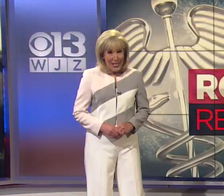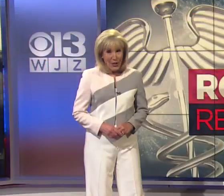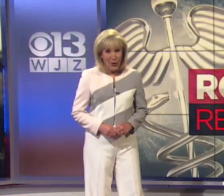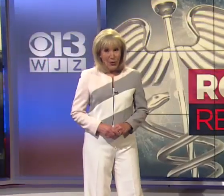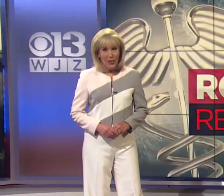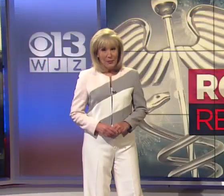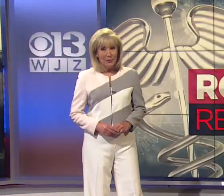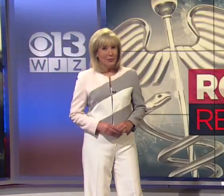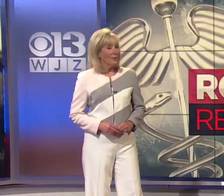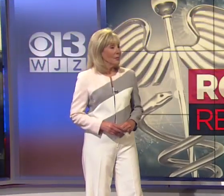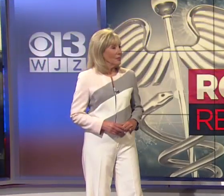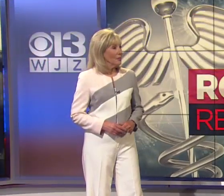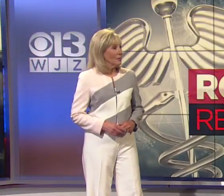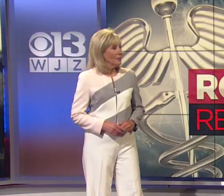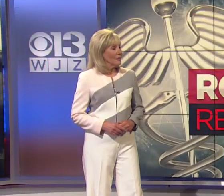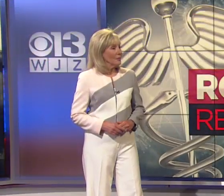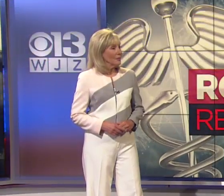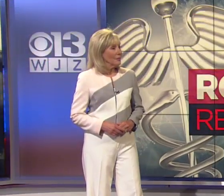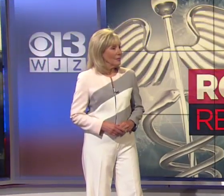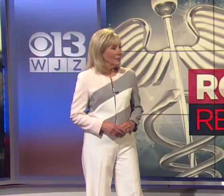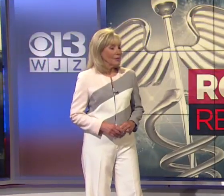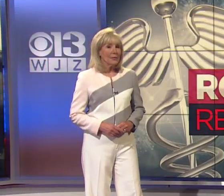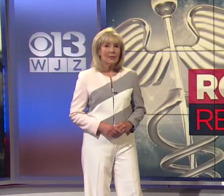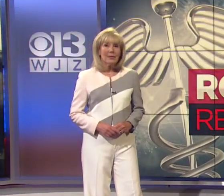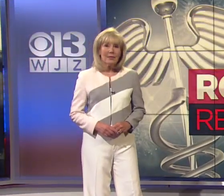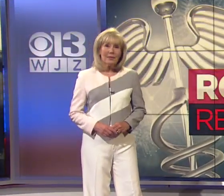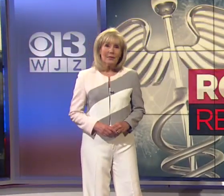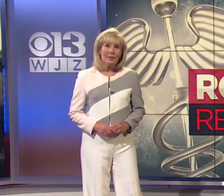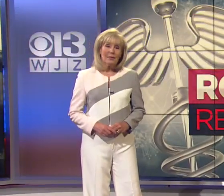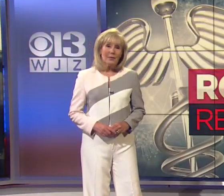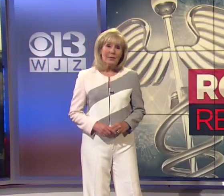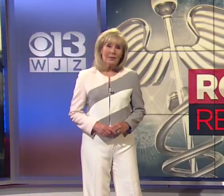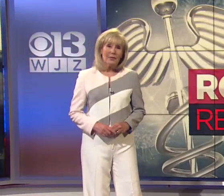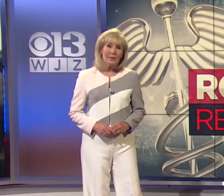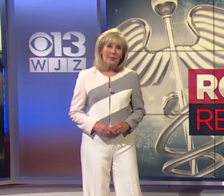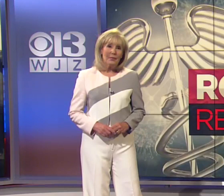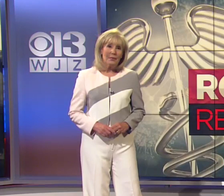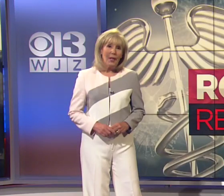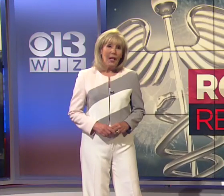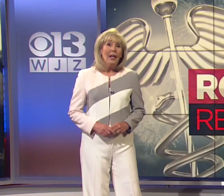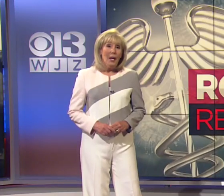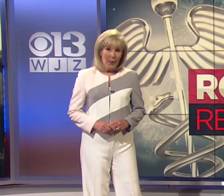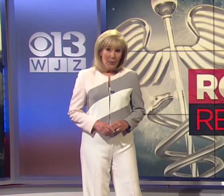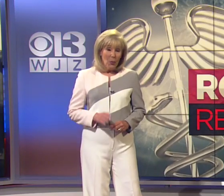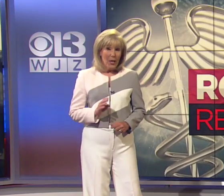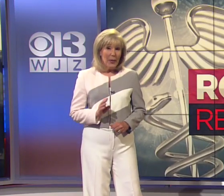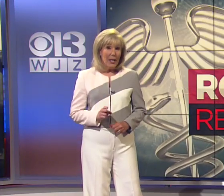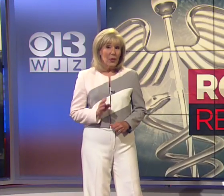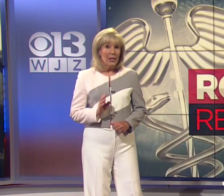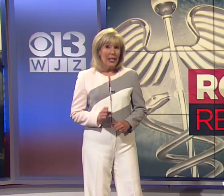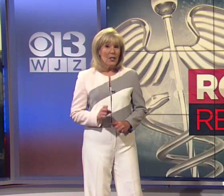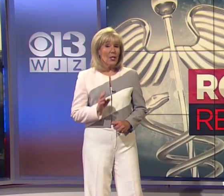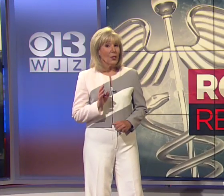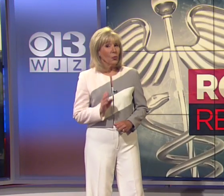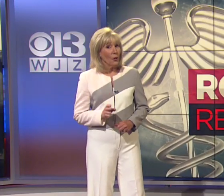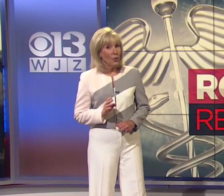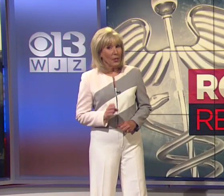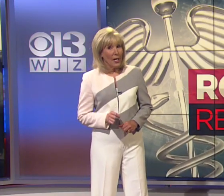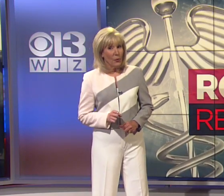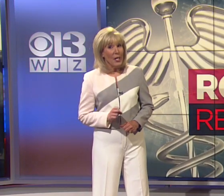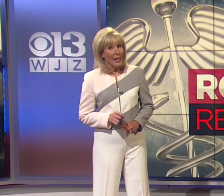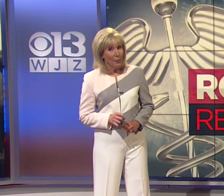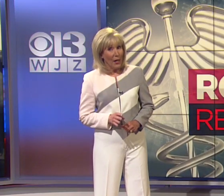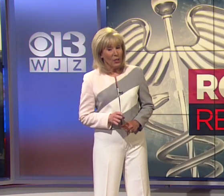Hello, I'm Denise Koch. And I'm Vic Carter. WGC will have the latest on the protest over the death of George Floyd in just a moment. But we want to begin with the latest on the